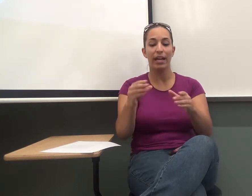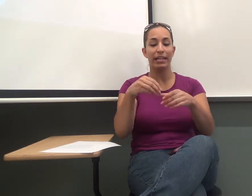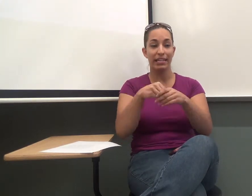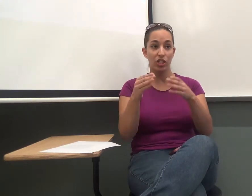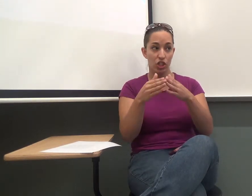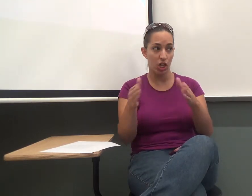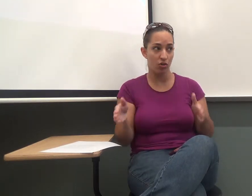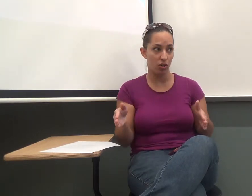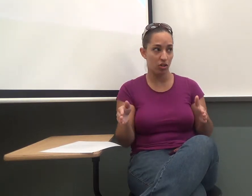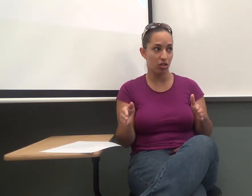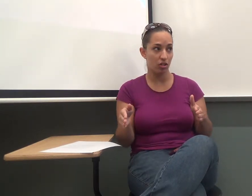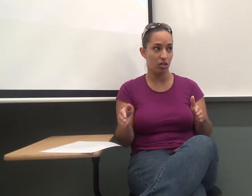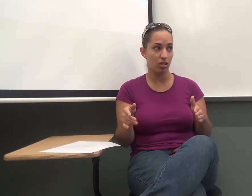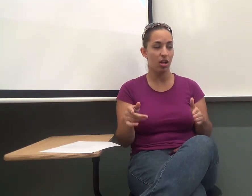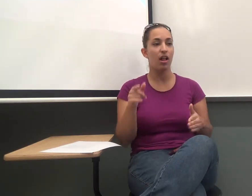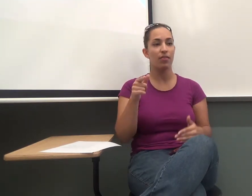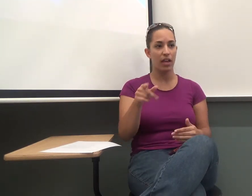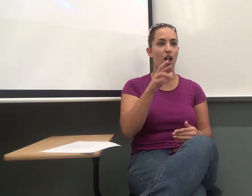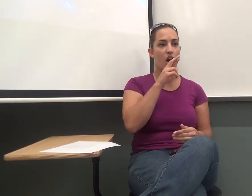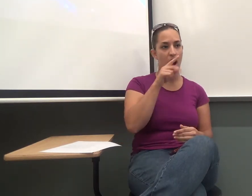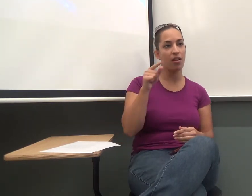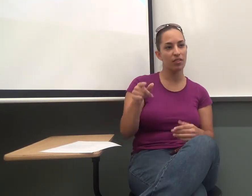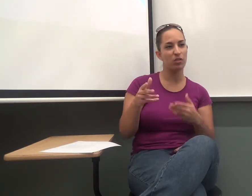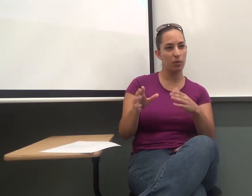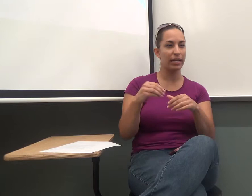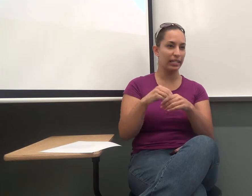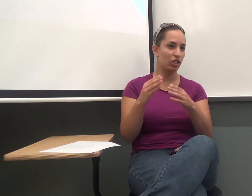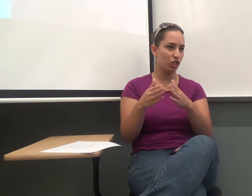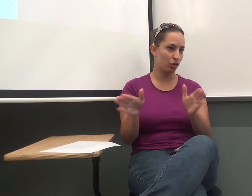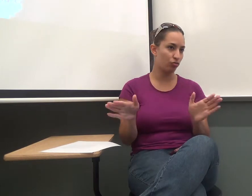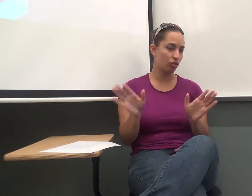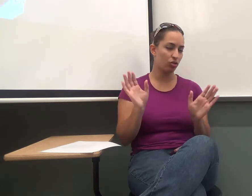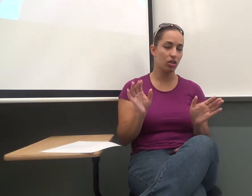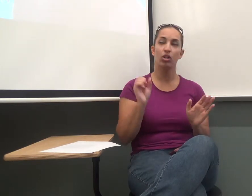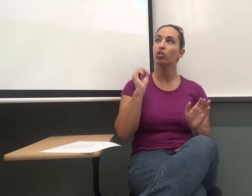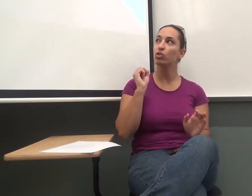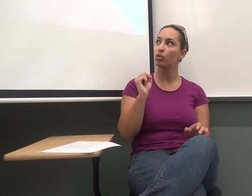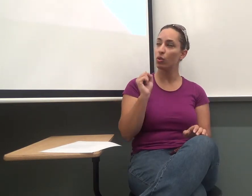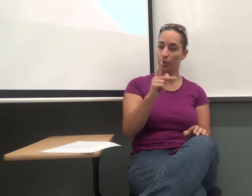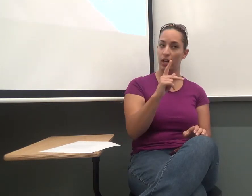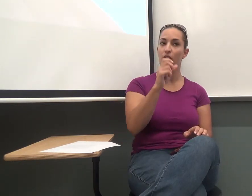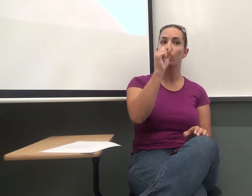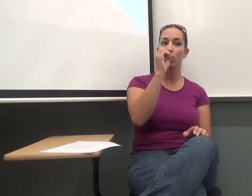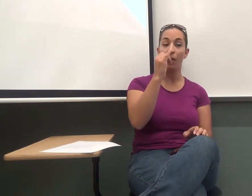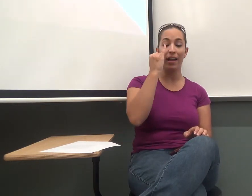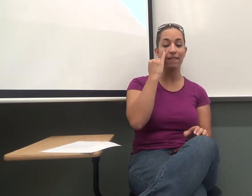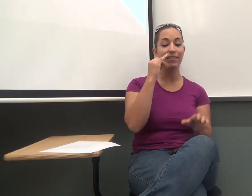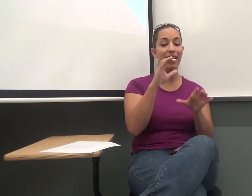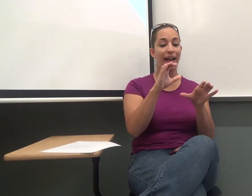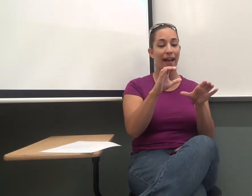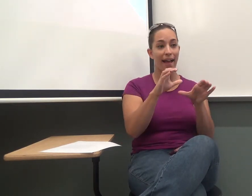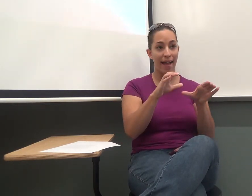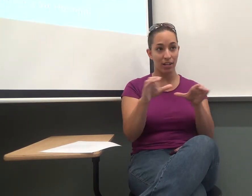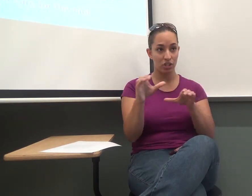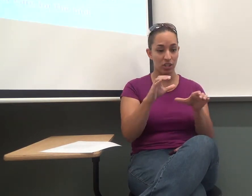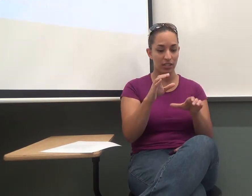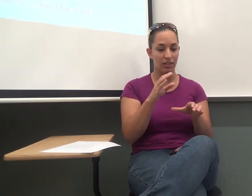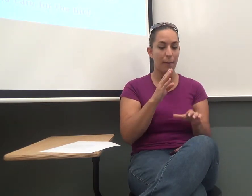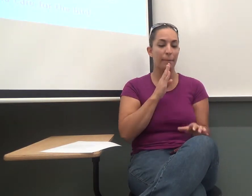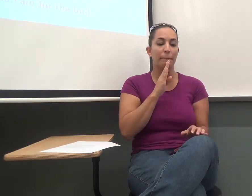way in general. They are this way in general. Okay, so if the action, the being, them being